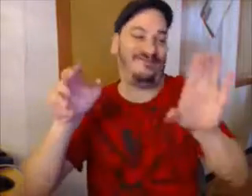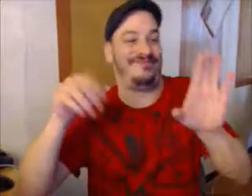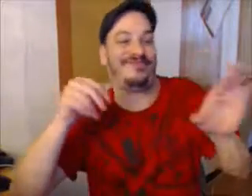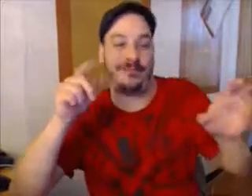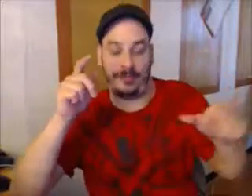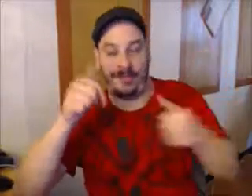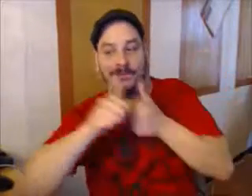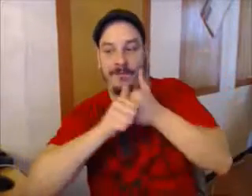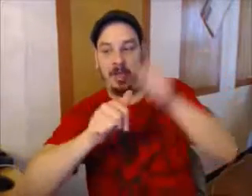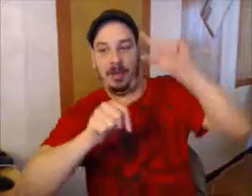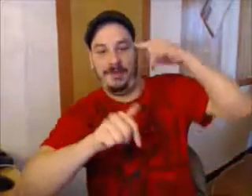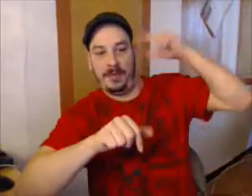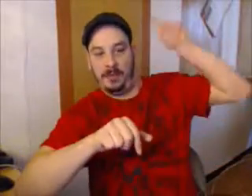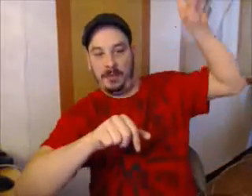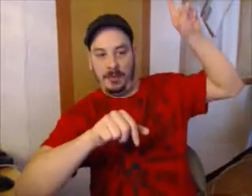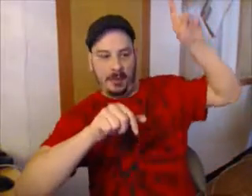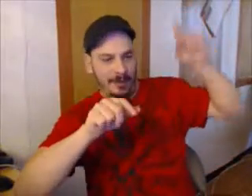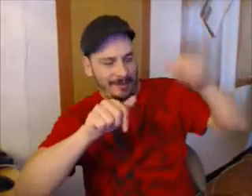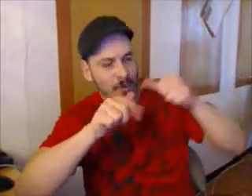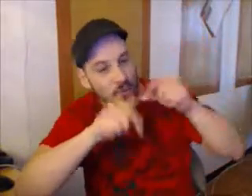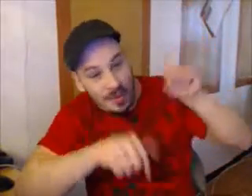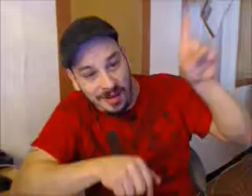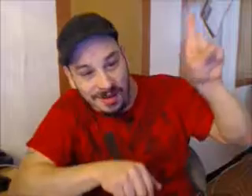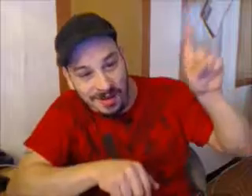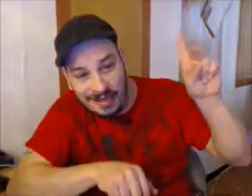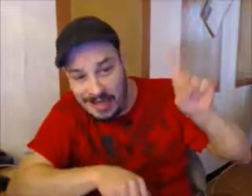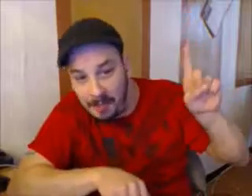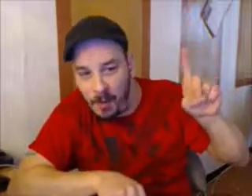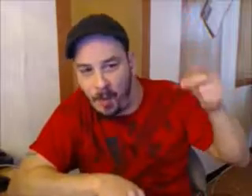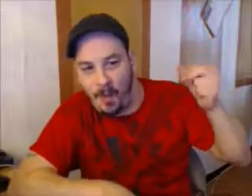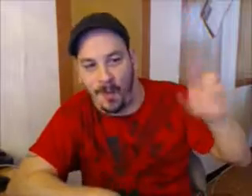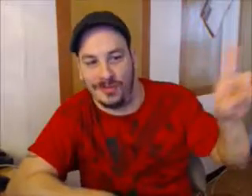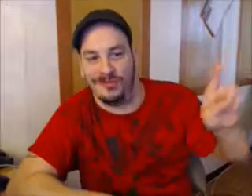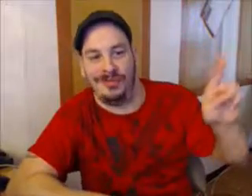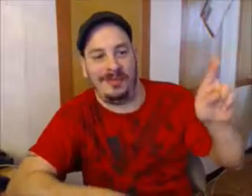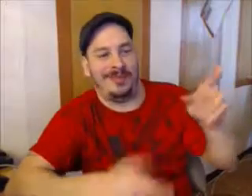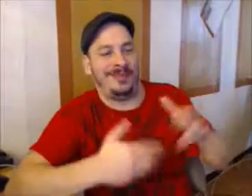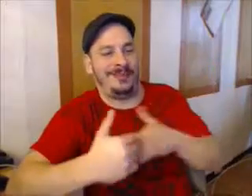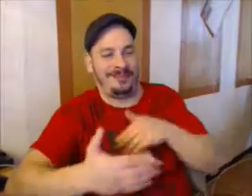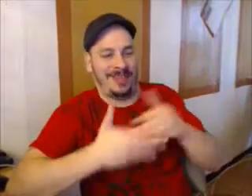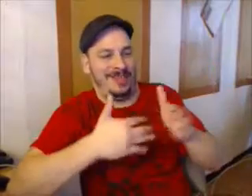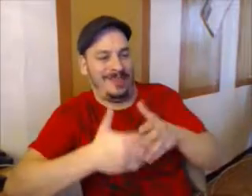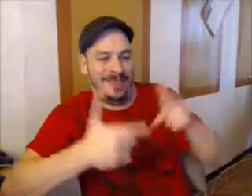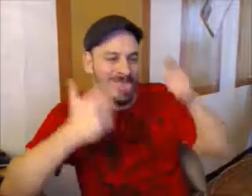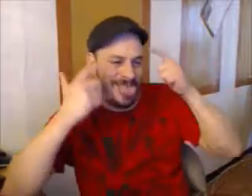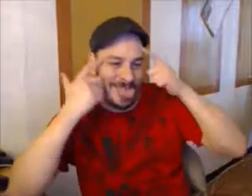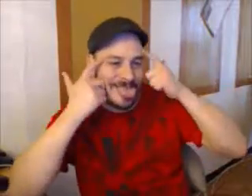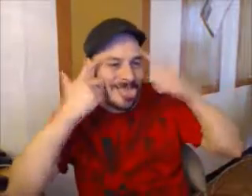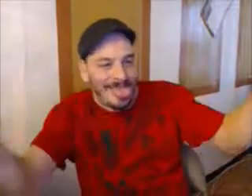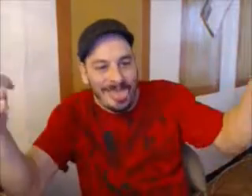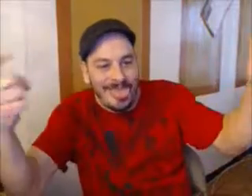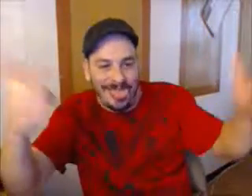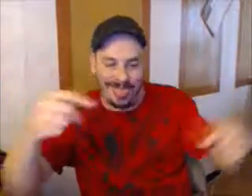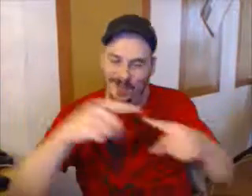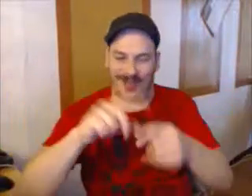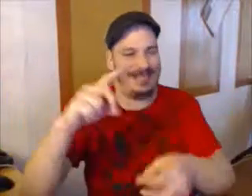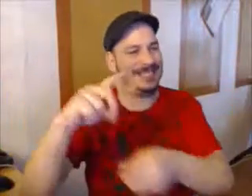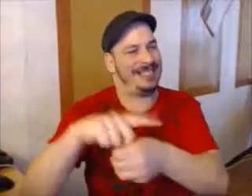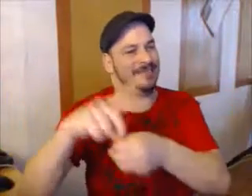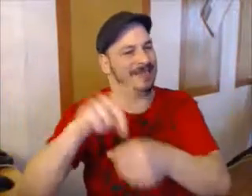If you're one of the millions of men who've used Androgel 1%, there's big news. Presenting Androgel